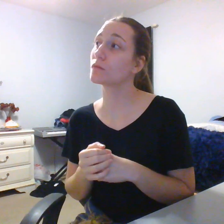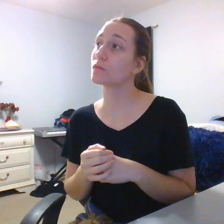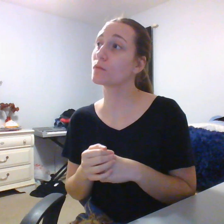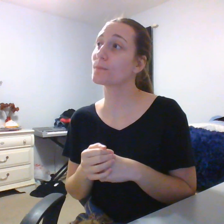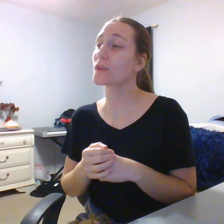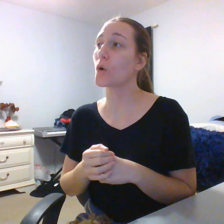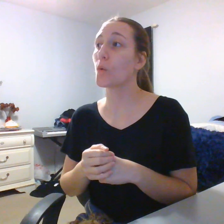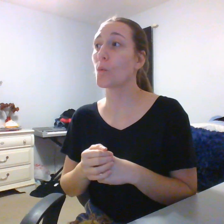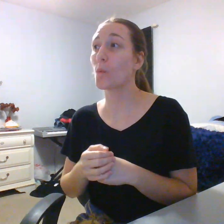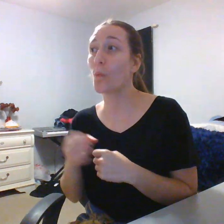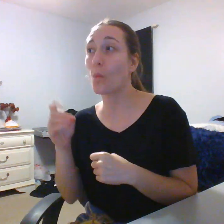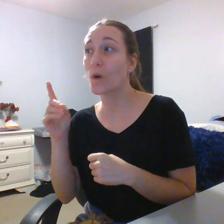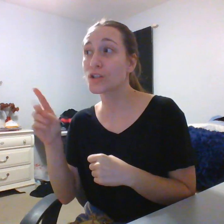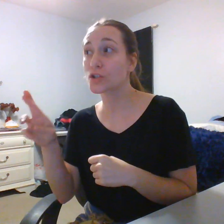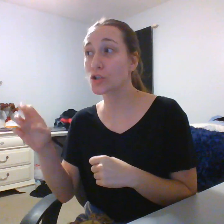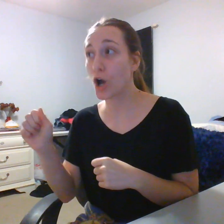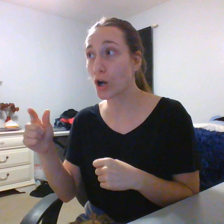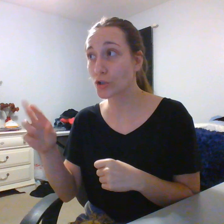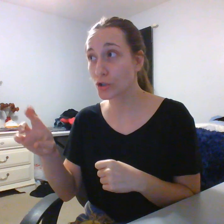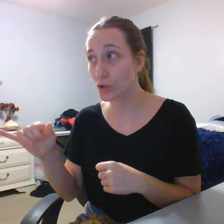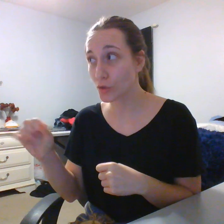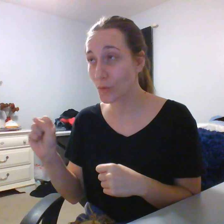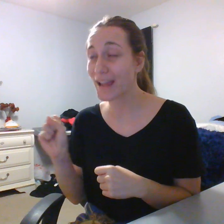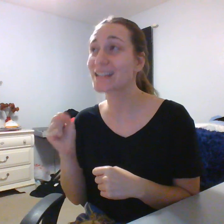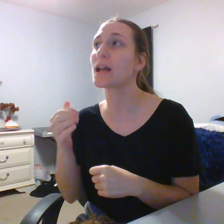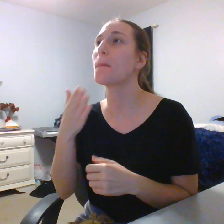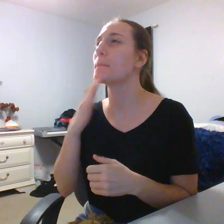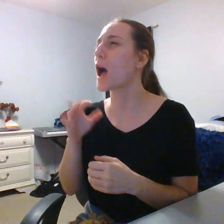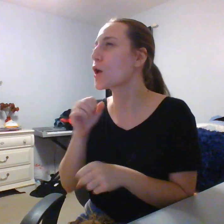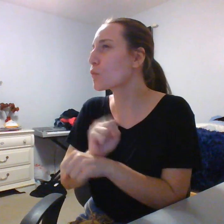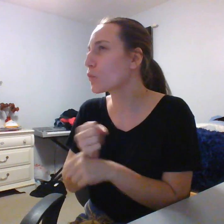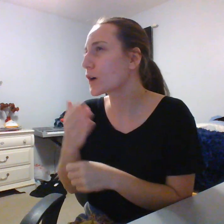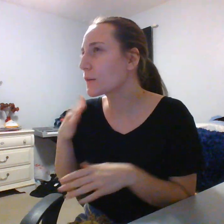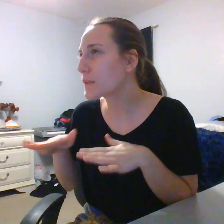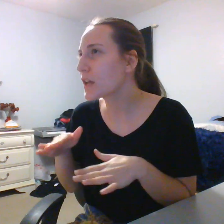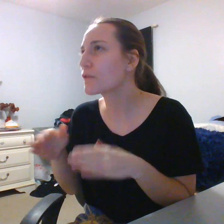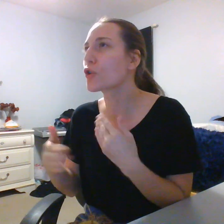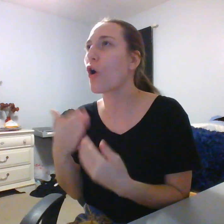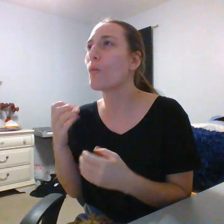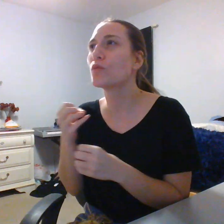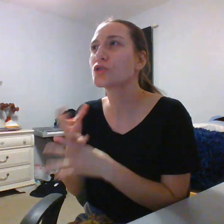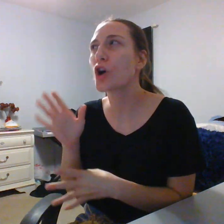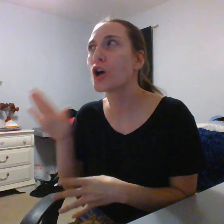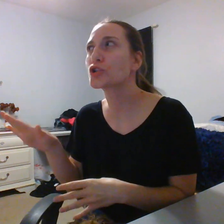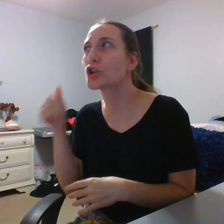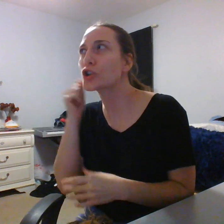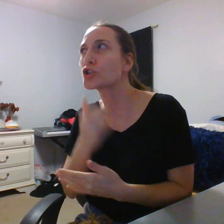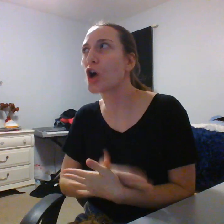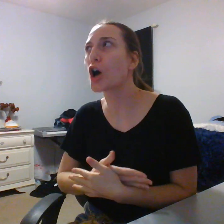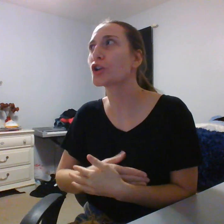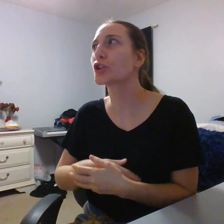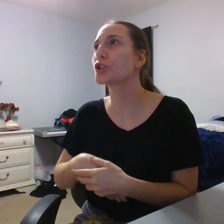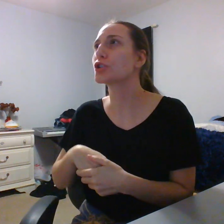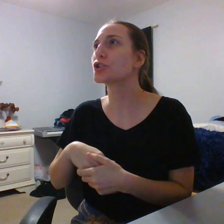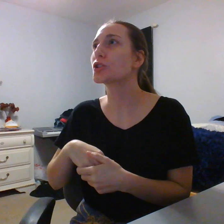Did Dr. Gray's insubordinate behavior almost cost her daughter's adoption, Dr. Karev? I'm sorry, I don't